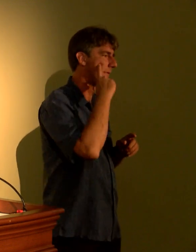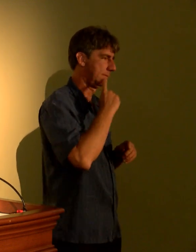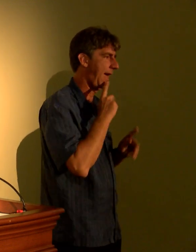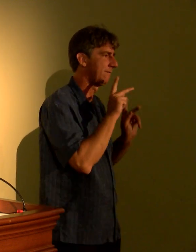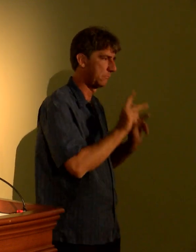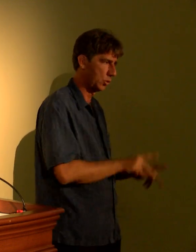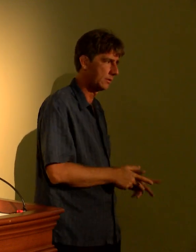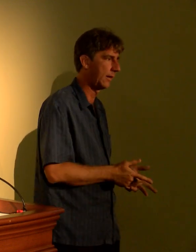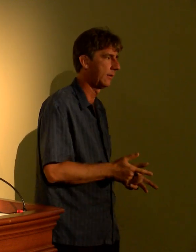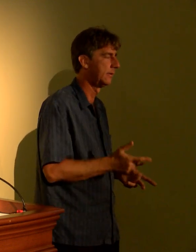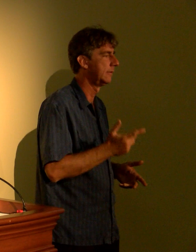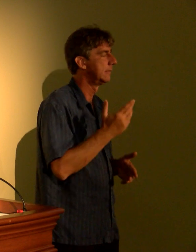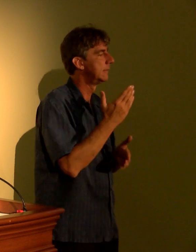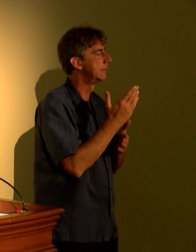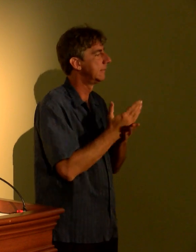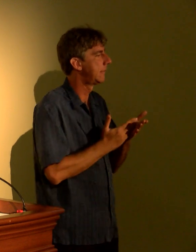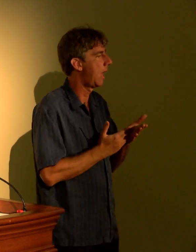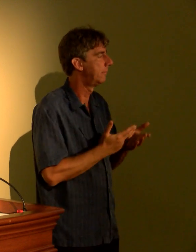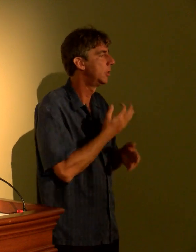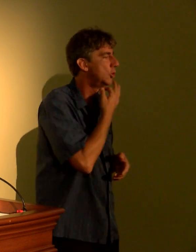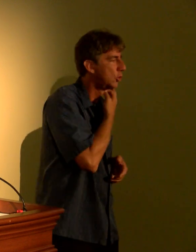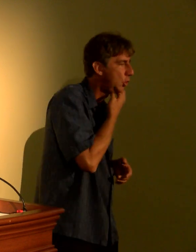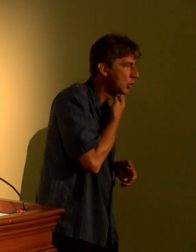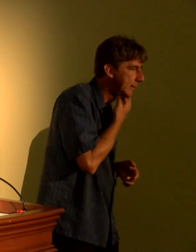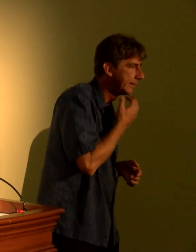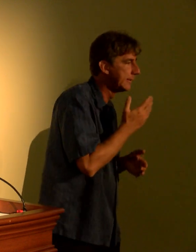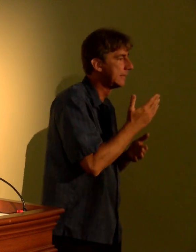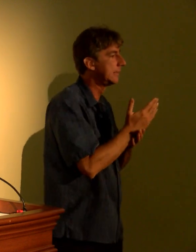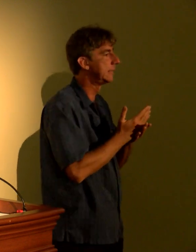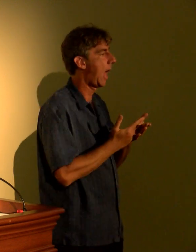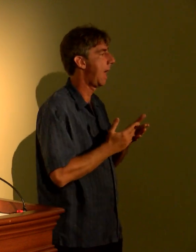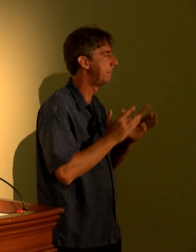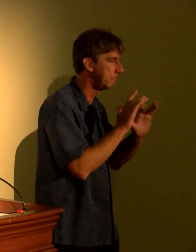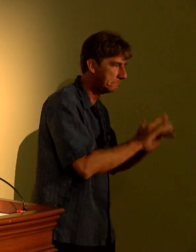he's a businessman, and he's doing this to make a living, and he